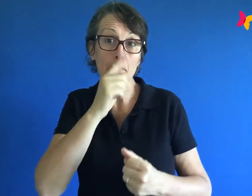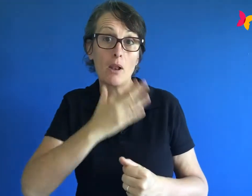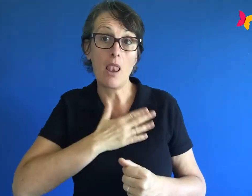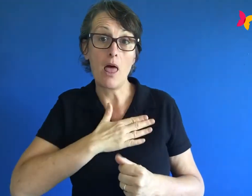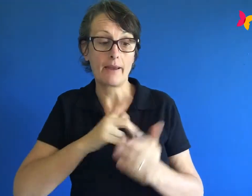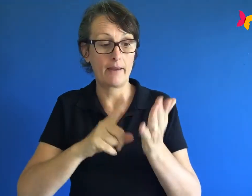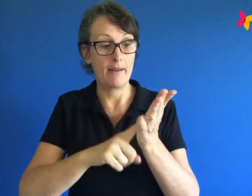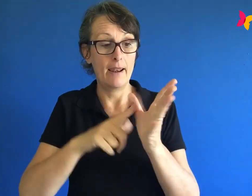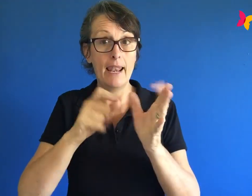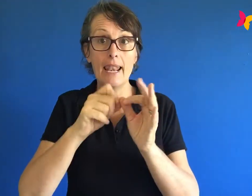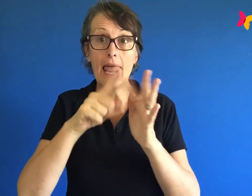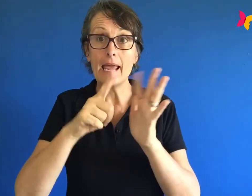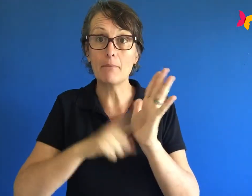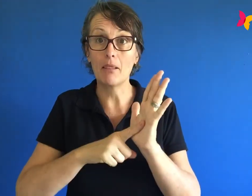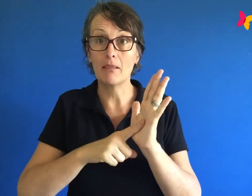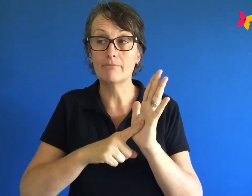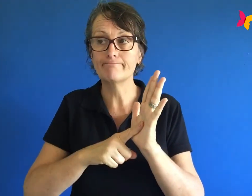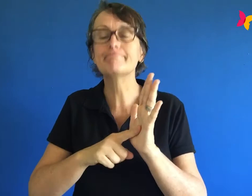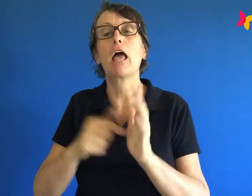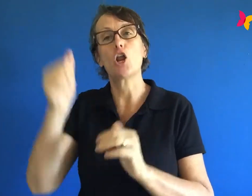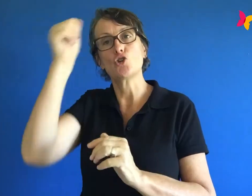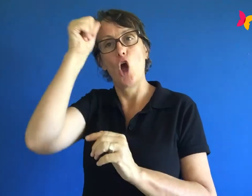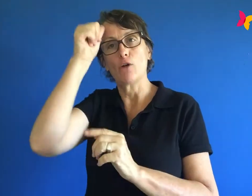us, we're less interested in it.